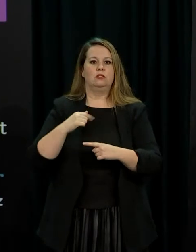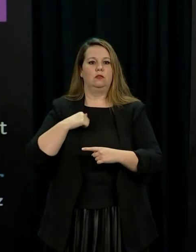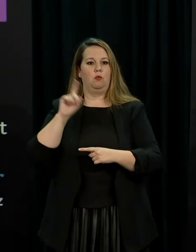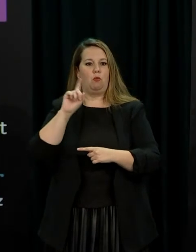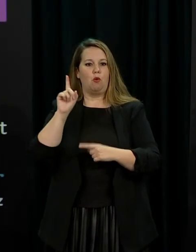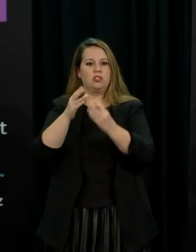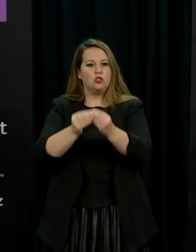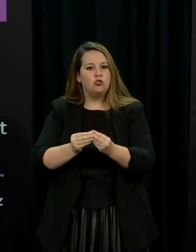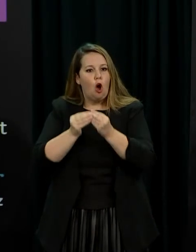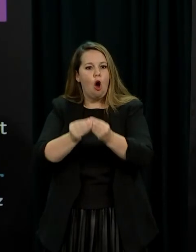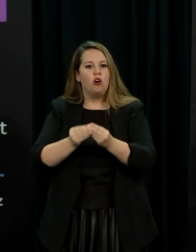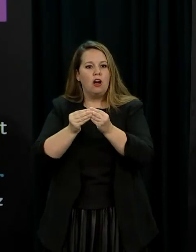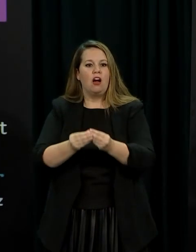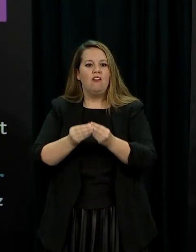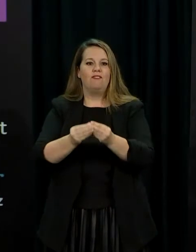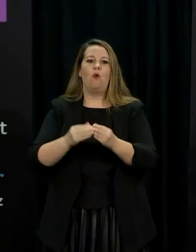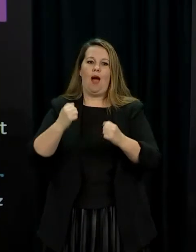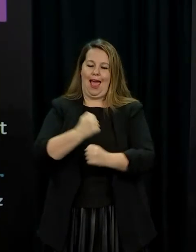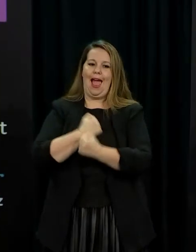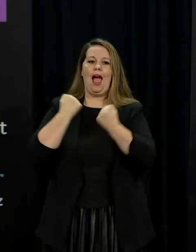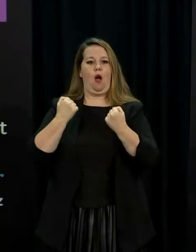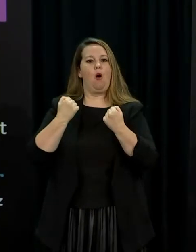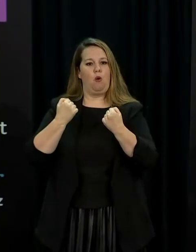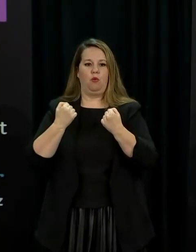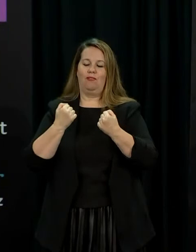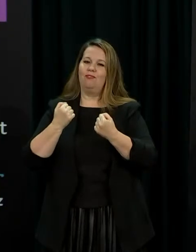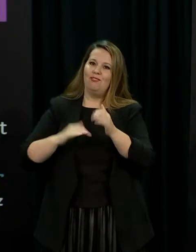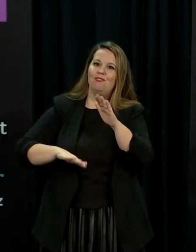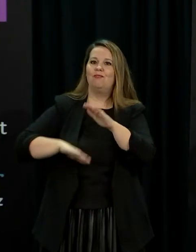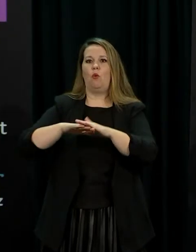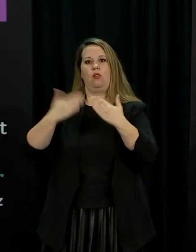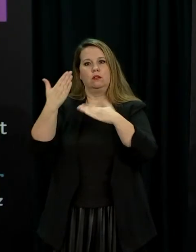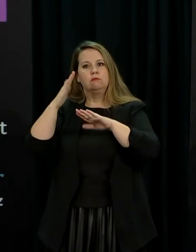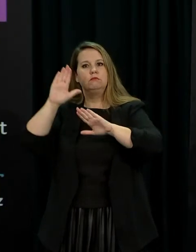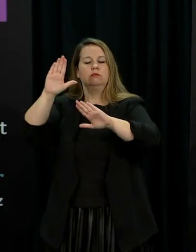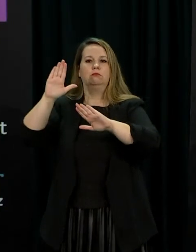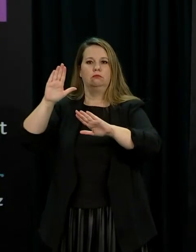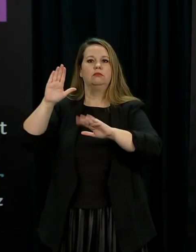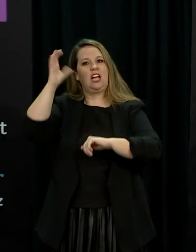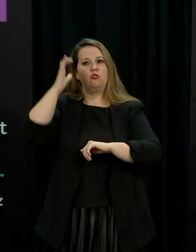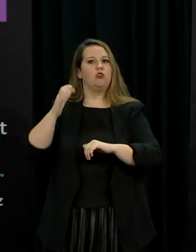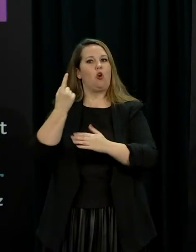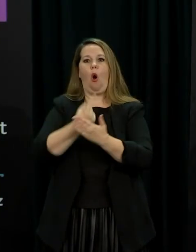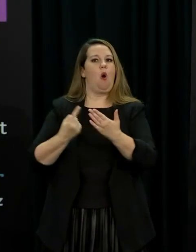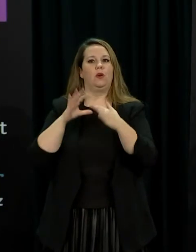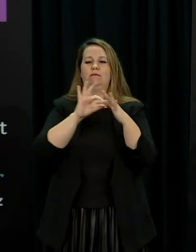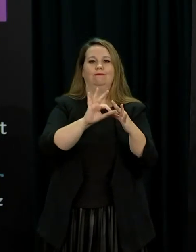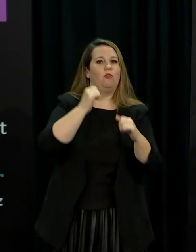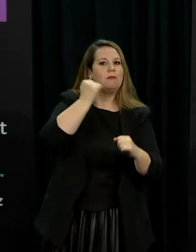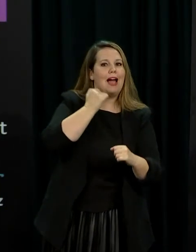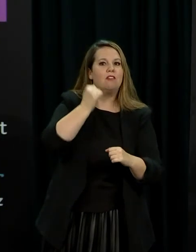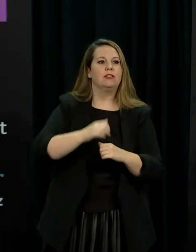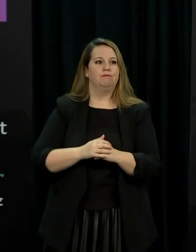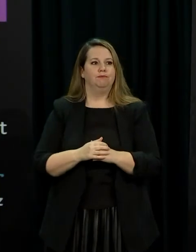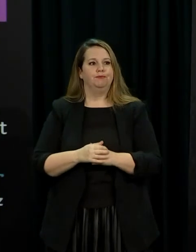how confident are you that your replacement will be bringing the same energy to kaupapa Māori, the same energy that you brought to the role?